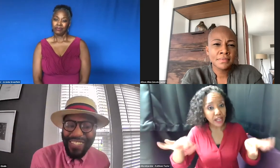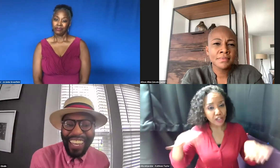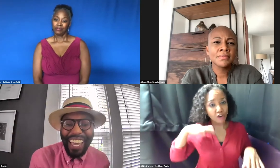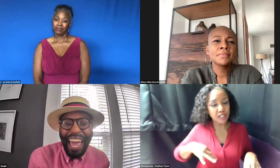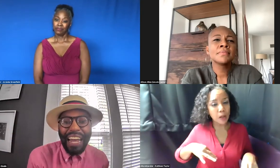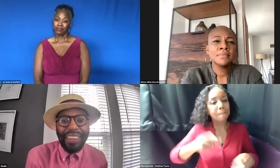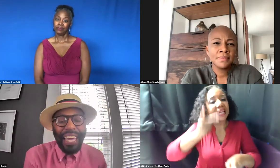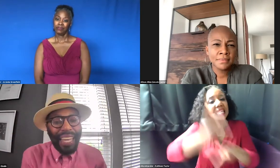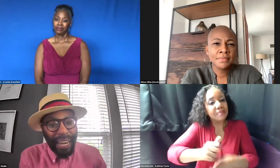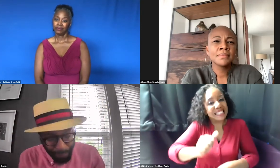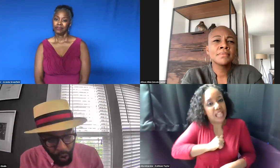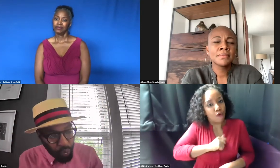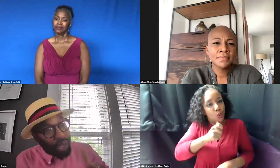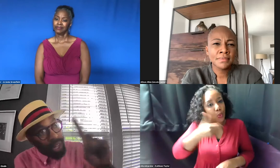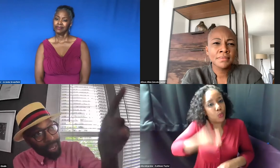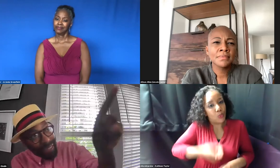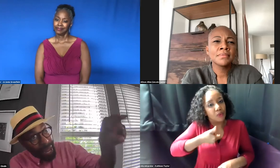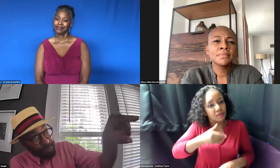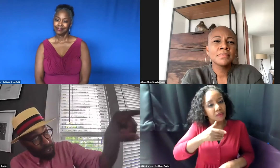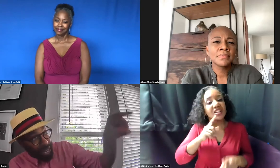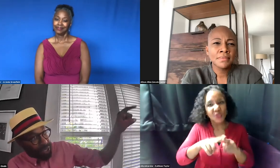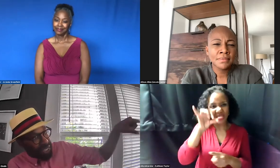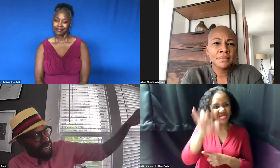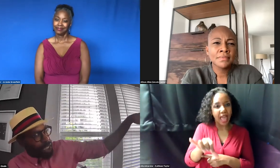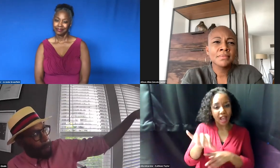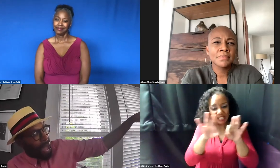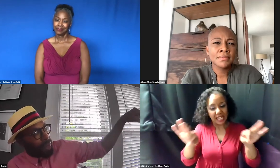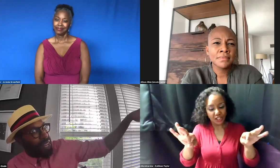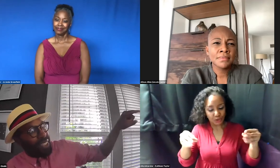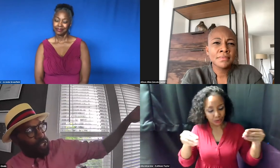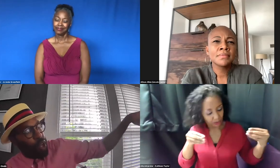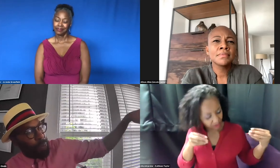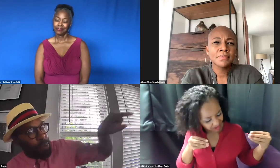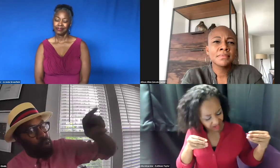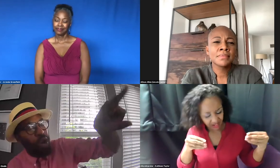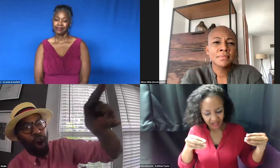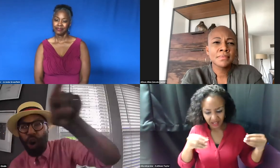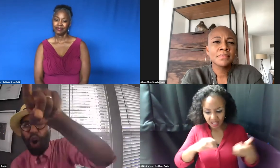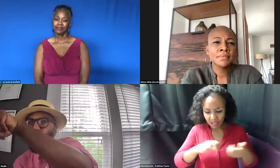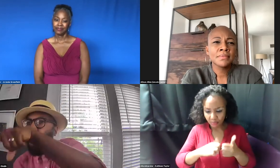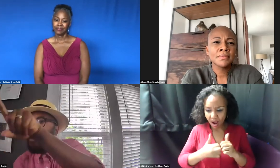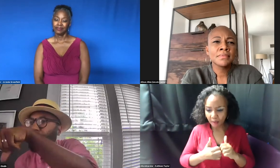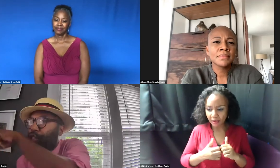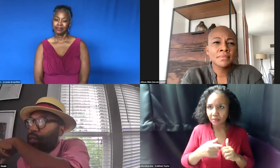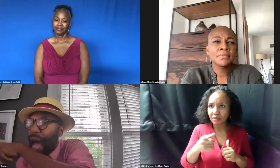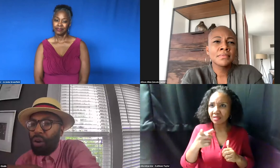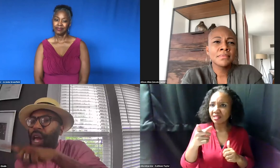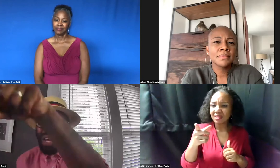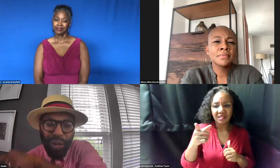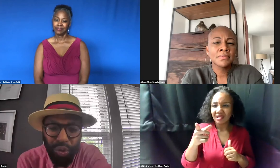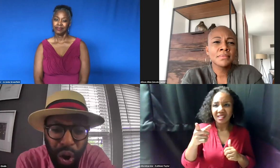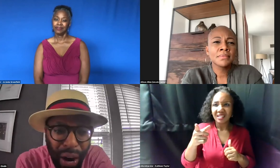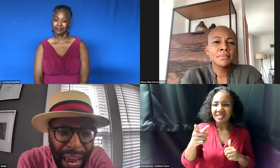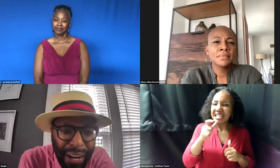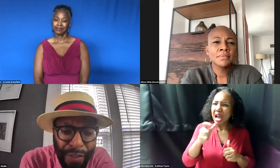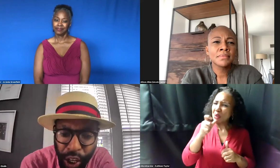authenticity. And I think that if you look at that credential and saying it's problematic because I saw those people who are so awful and have sold out,